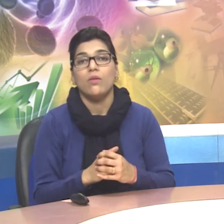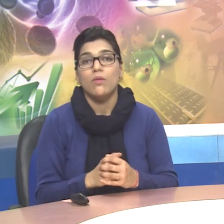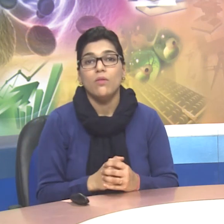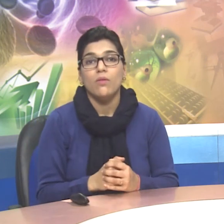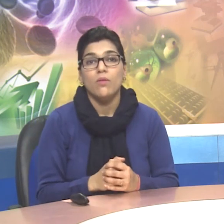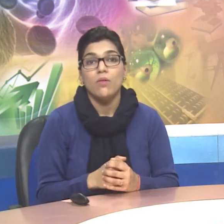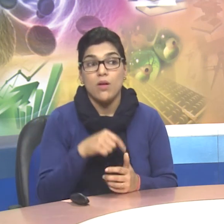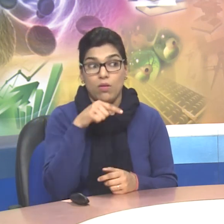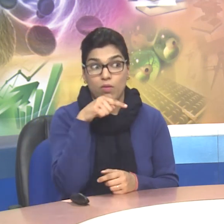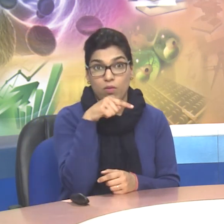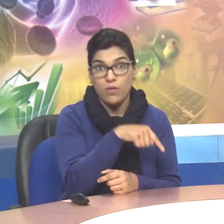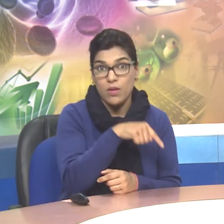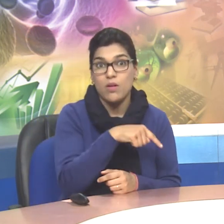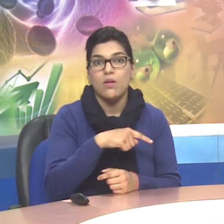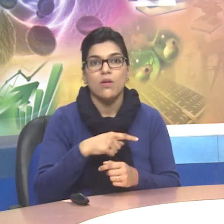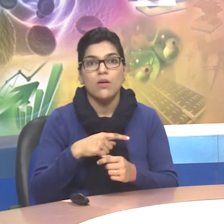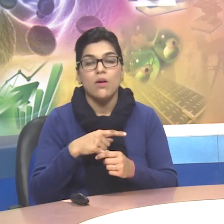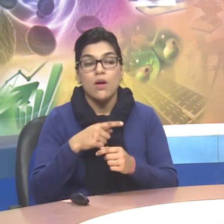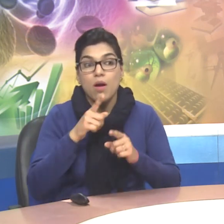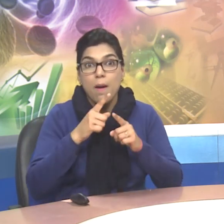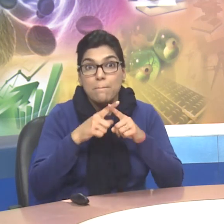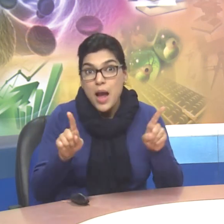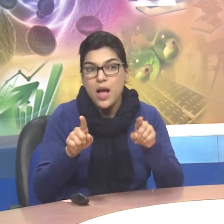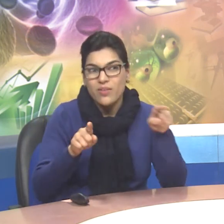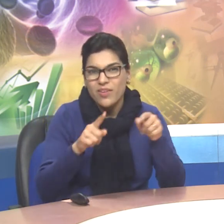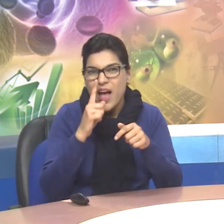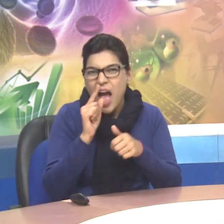Pramila, I forbid you to utter another word.